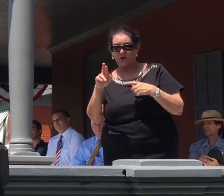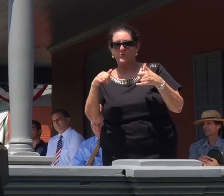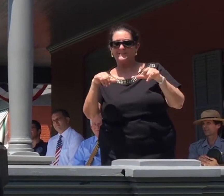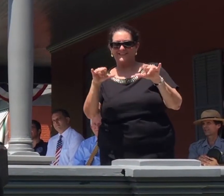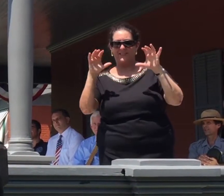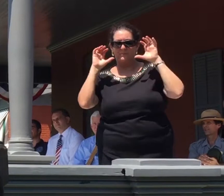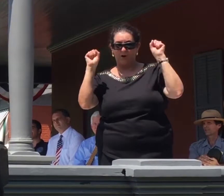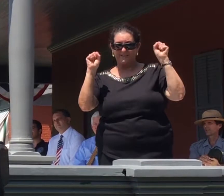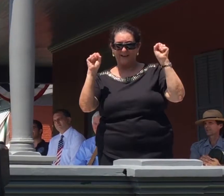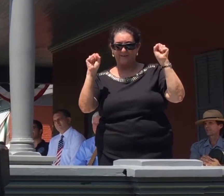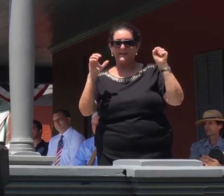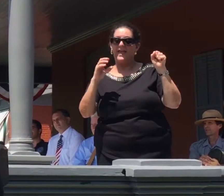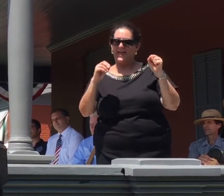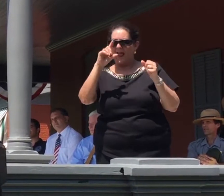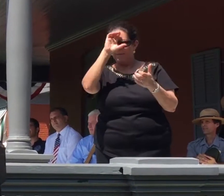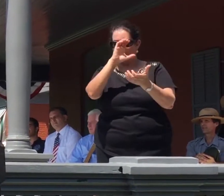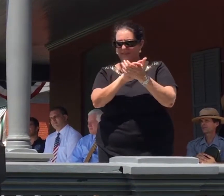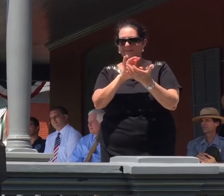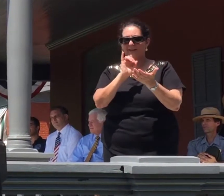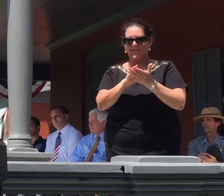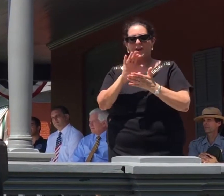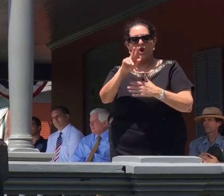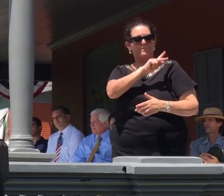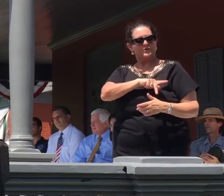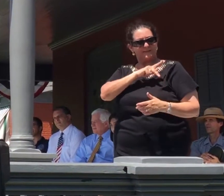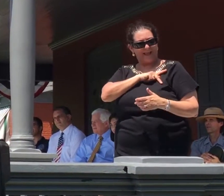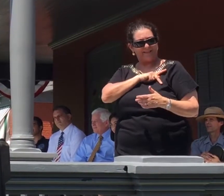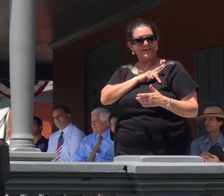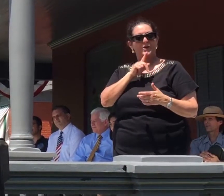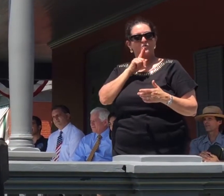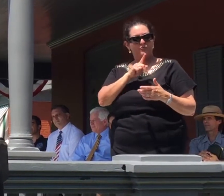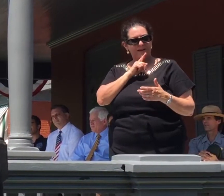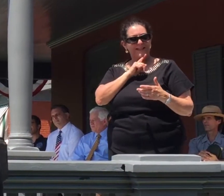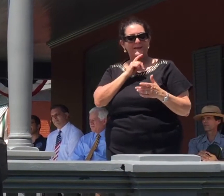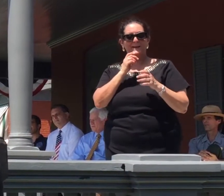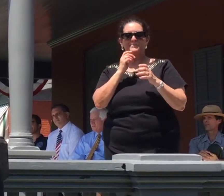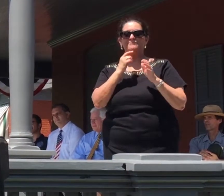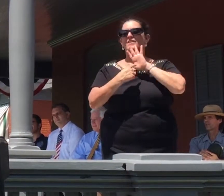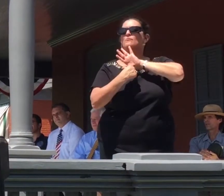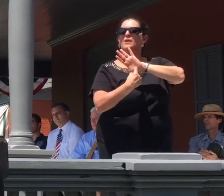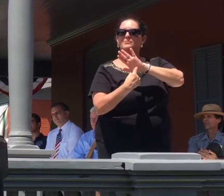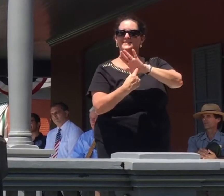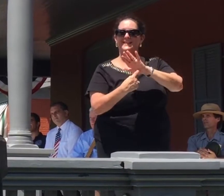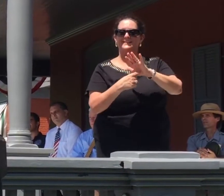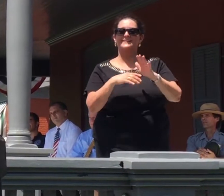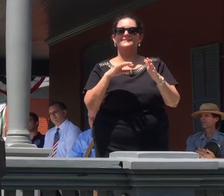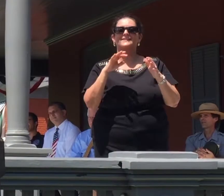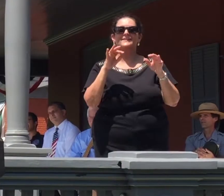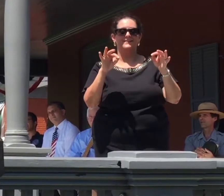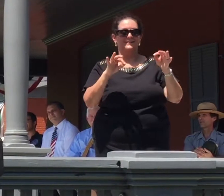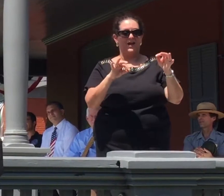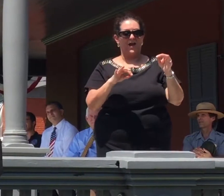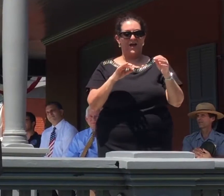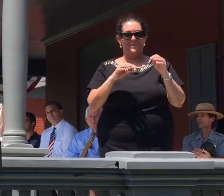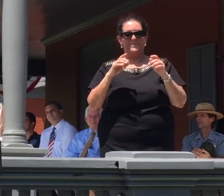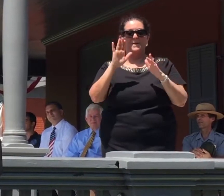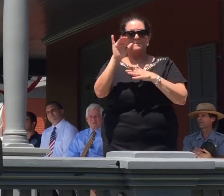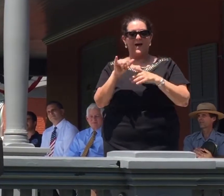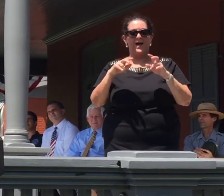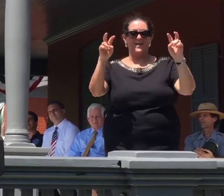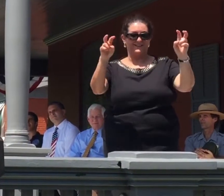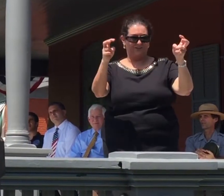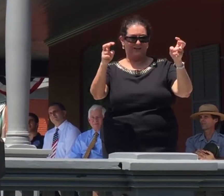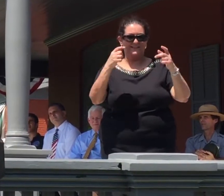And I do believe Alice's personality delightfully summed up in a needlepoint message that was on a pillow on her